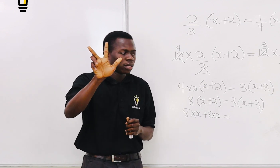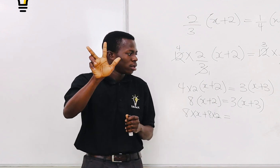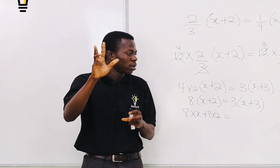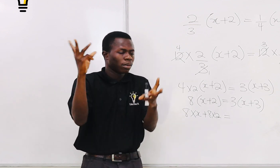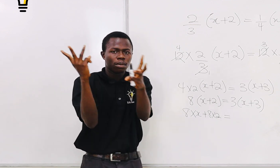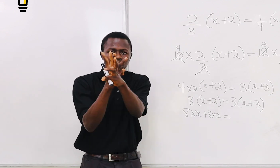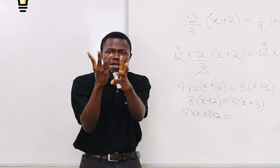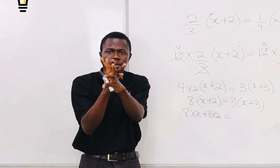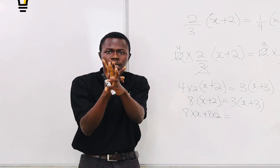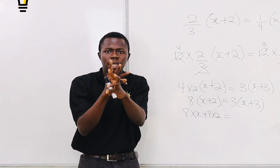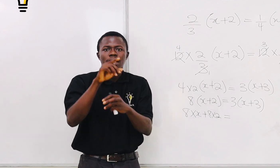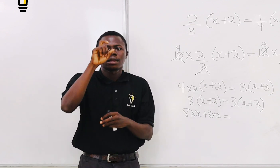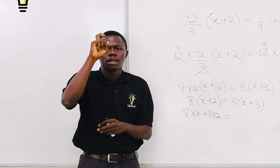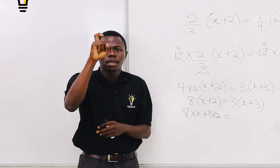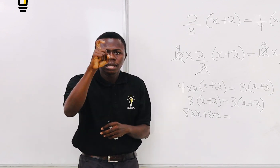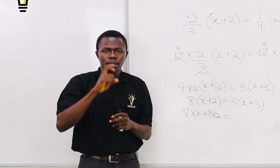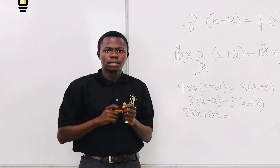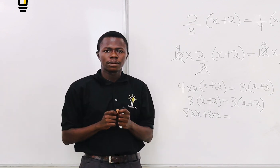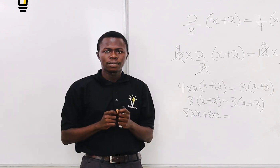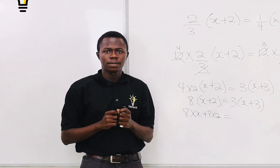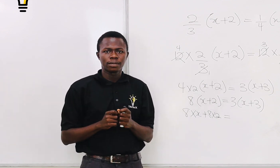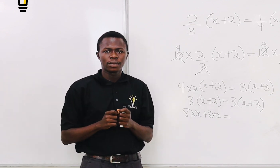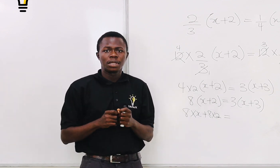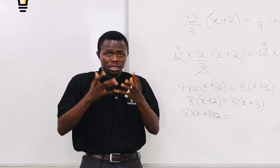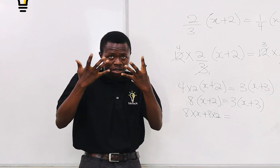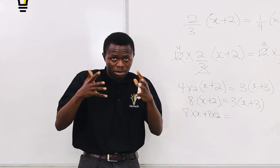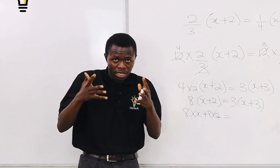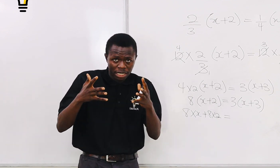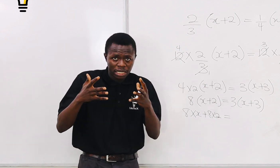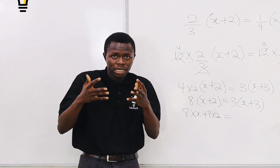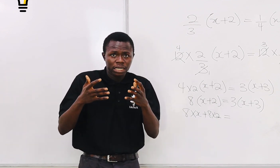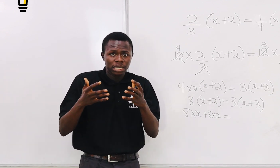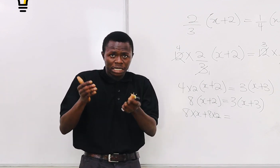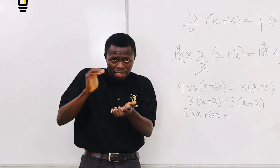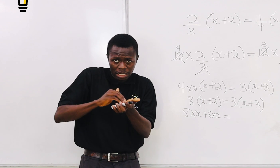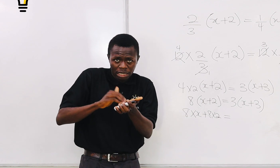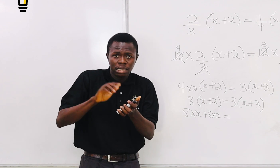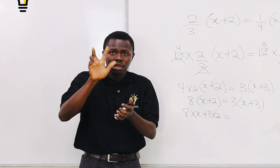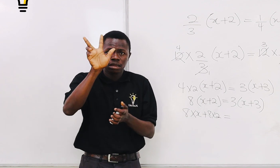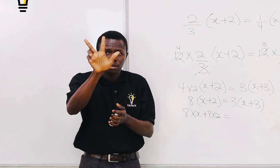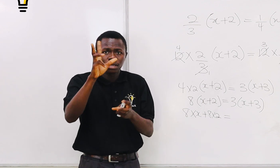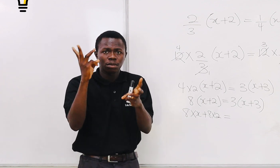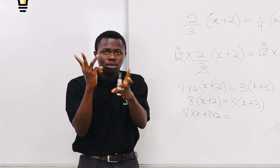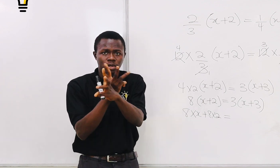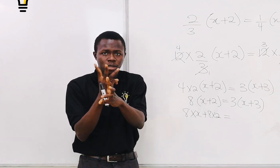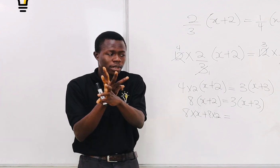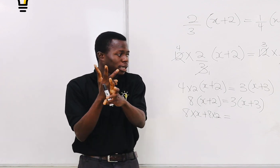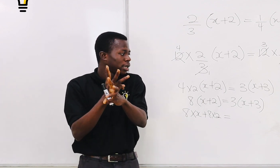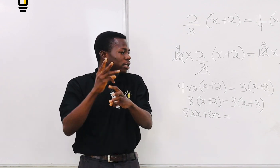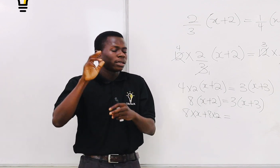3 multiplies x. Then after that, again, 3 multiplies